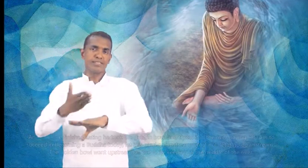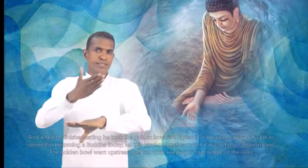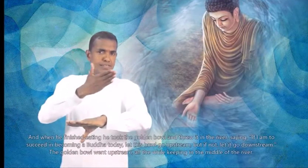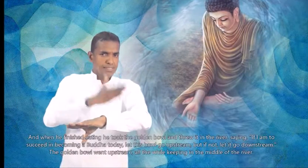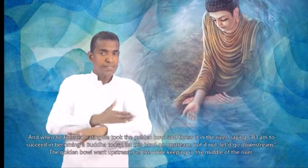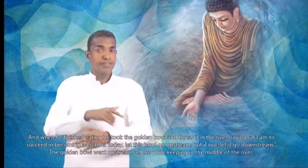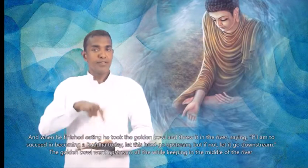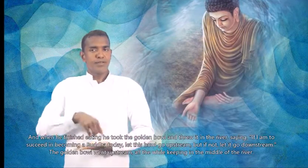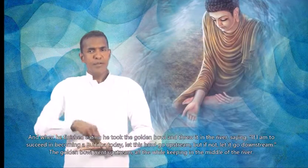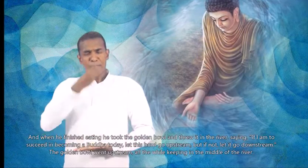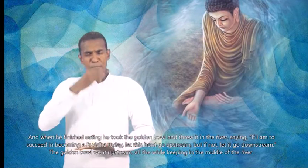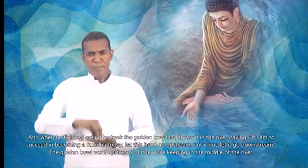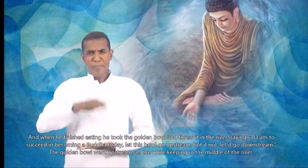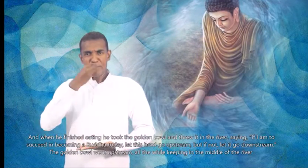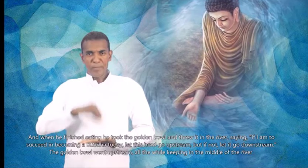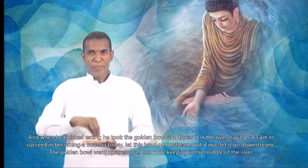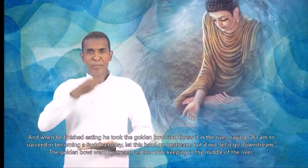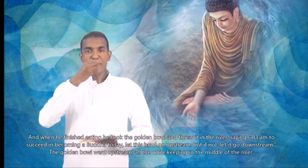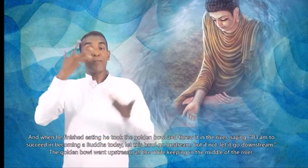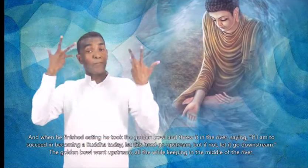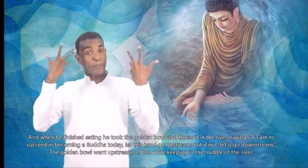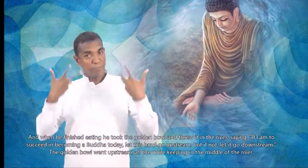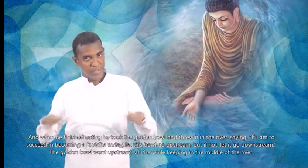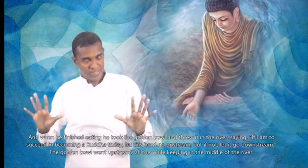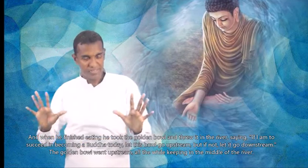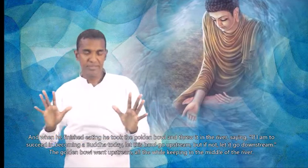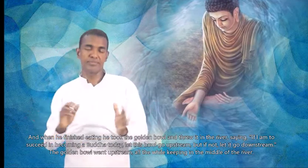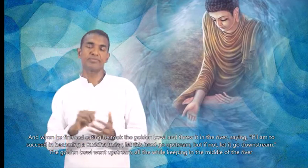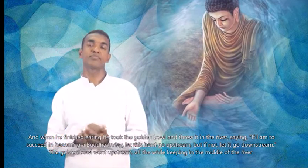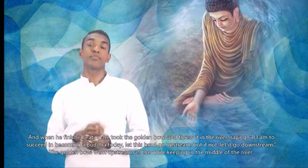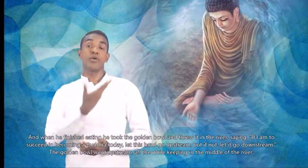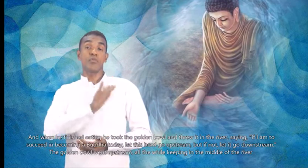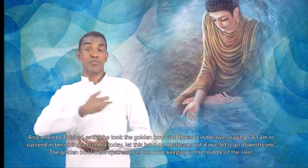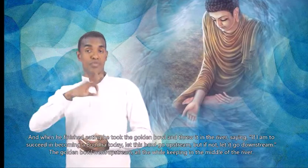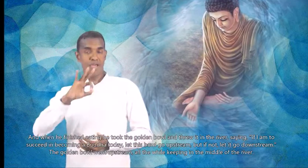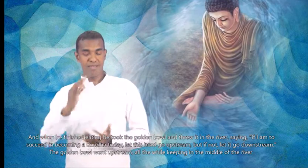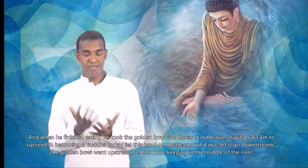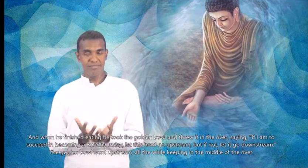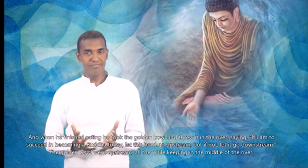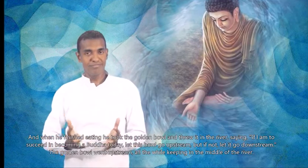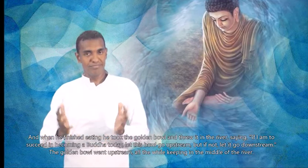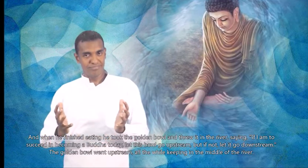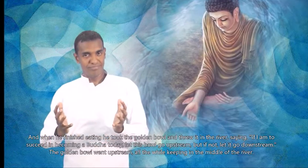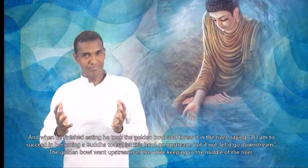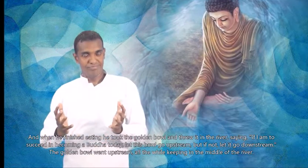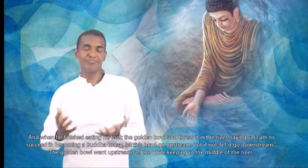And when he finished eating, he took the golden ball and threw it in the river, saying, "If I am